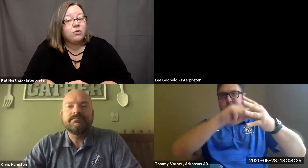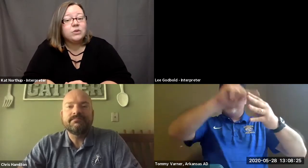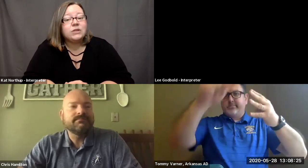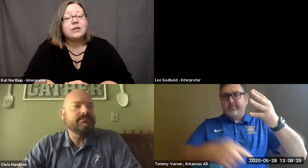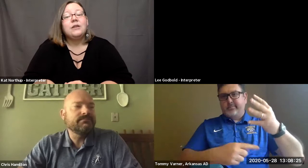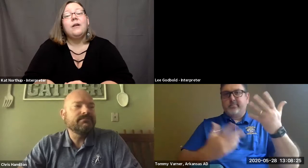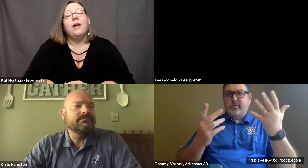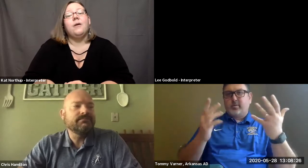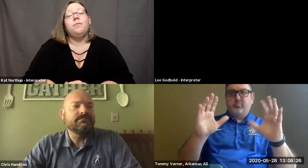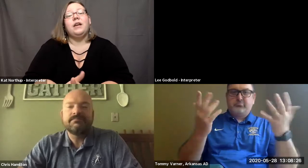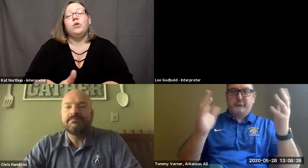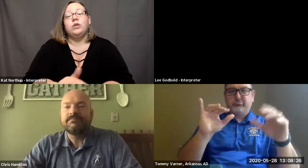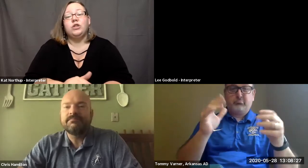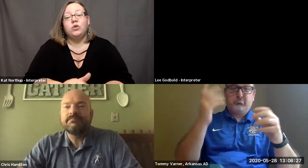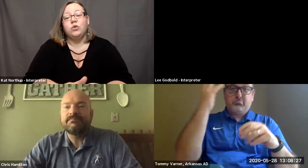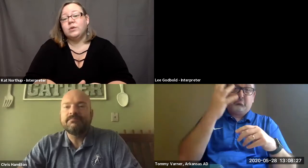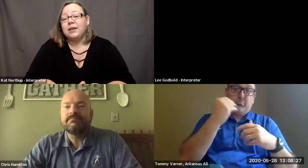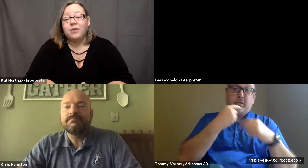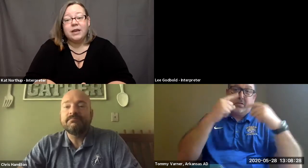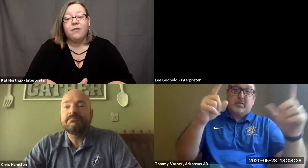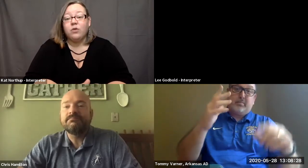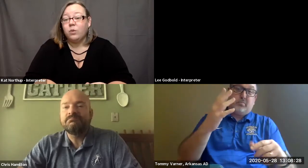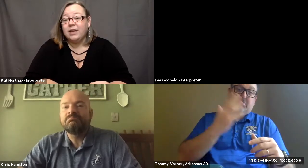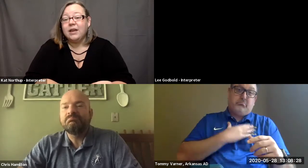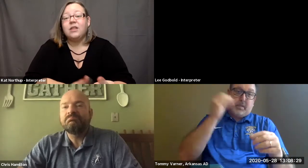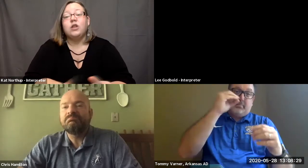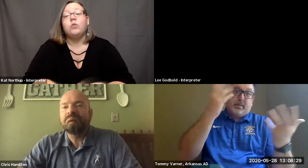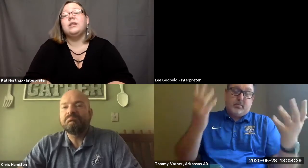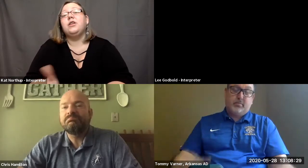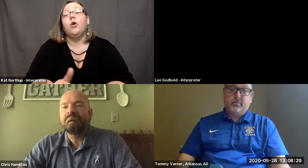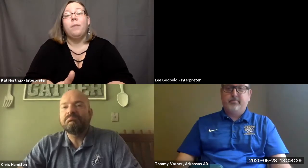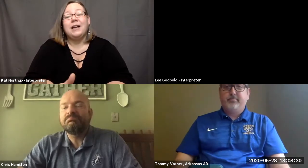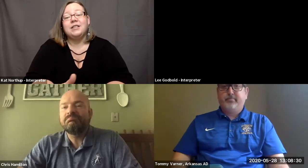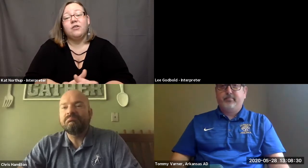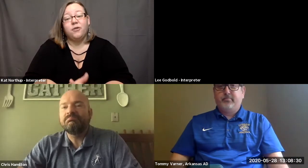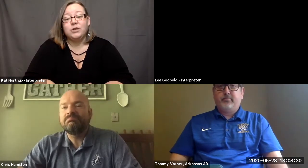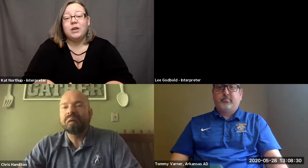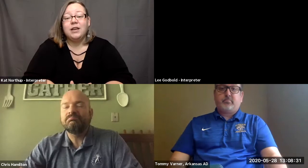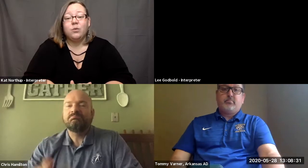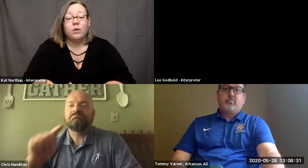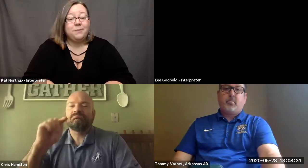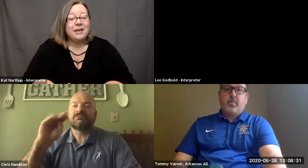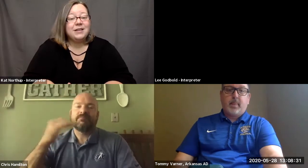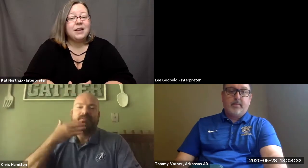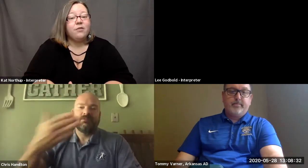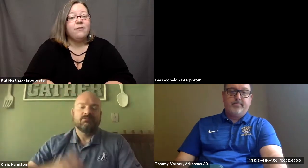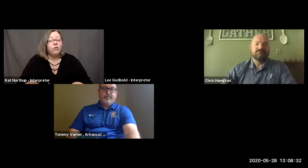cycles that you would do something every week, and then you would go back to the first week and repeat every 4